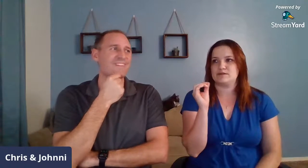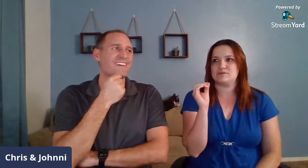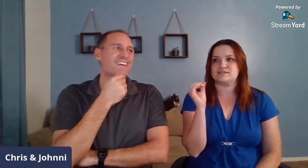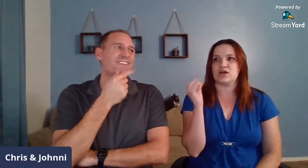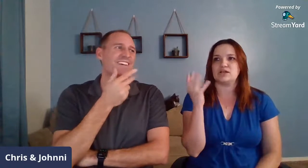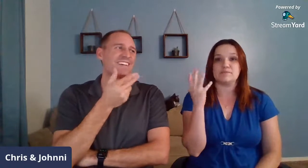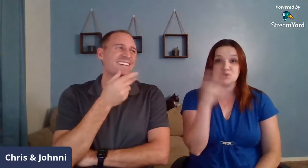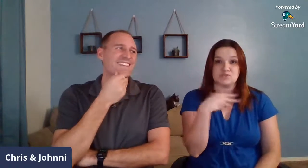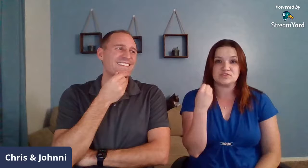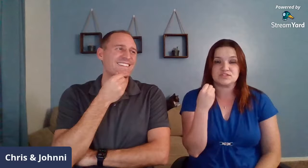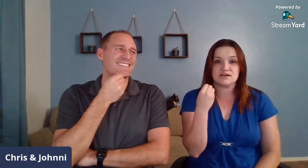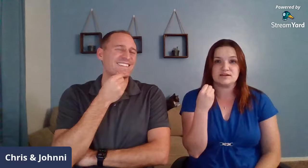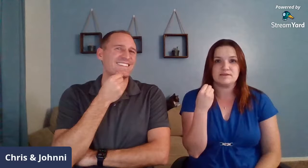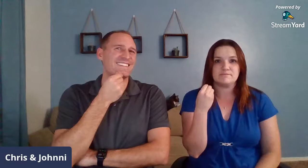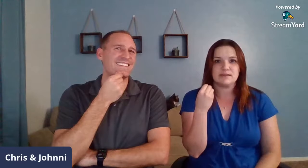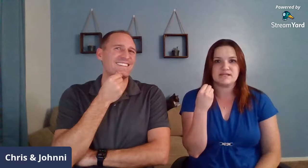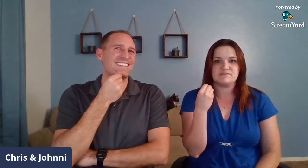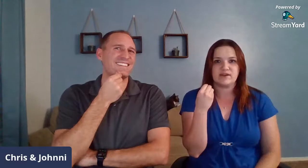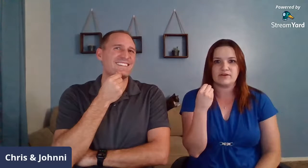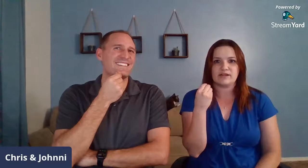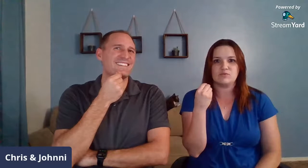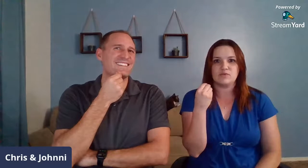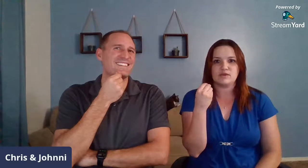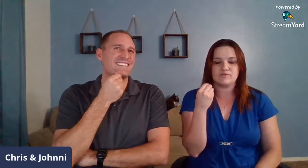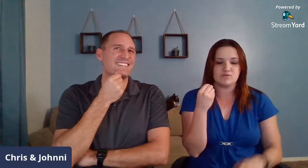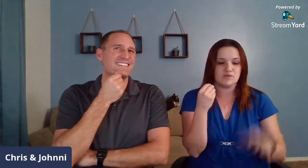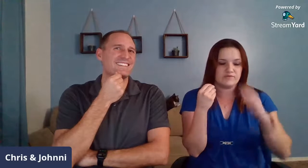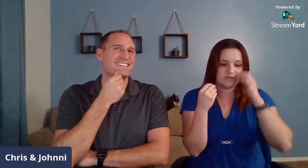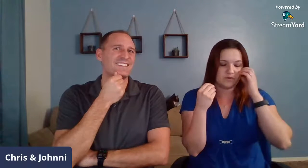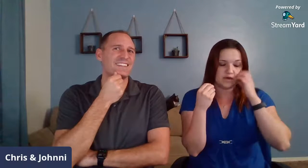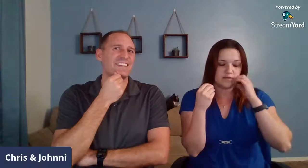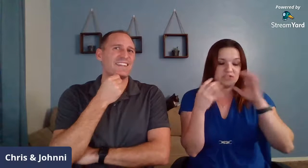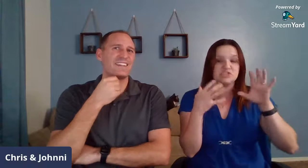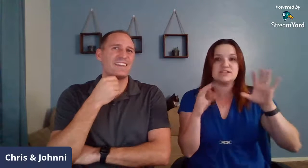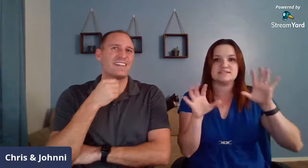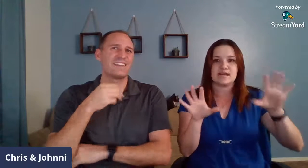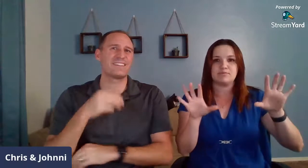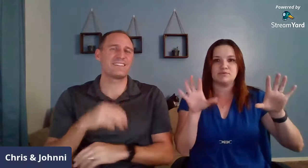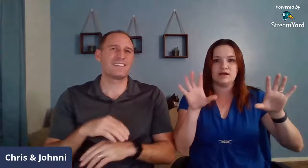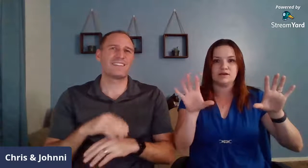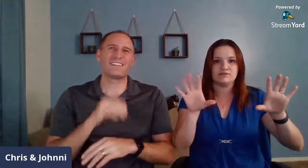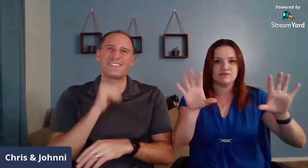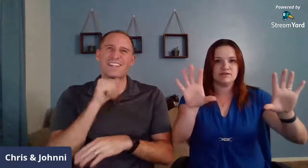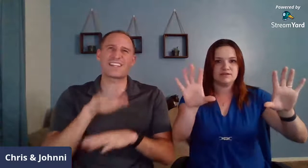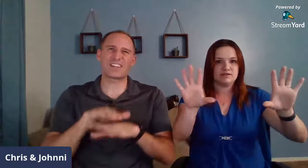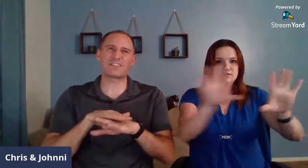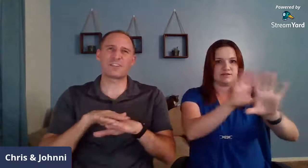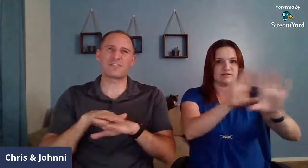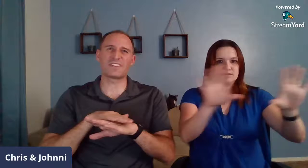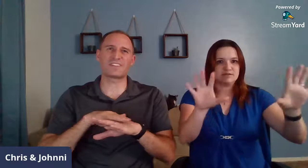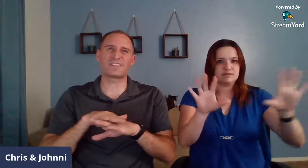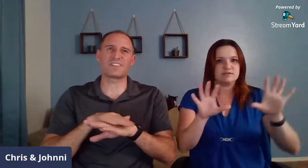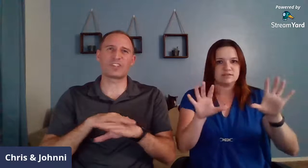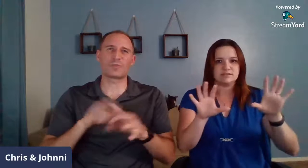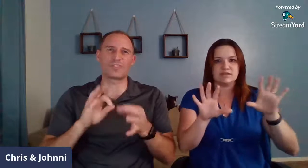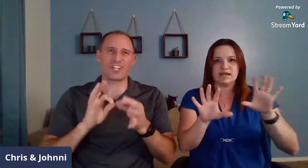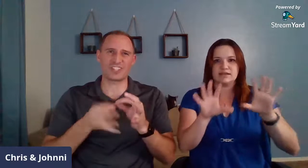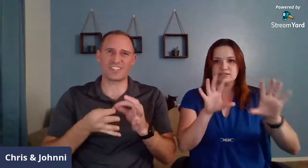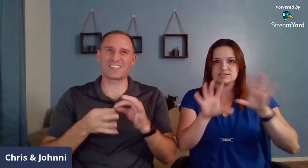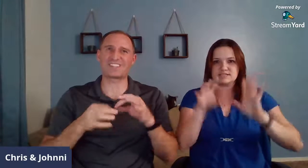wouldn't call it a beautiful song, but it's very, if you, it's a good example of. It's not like a surface interpretation. Yeah, there's it's a deep like